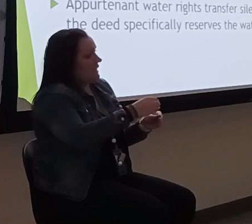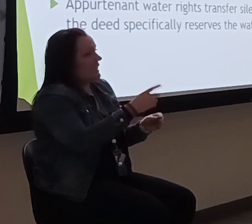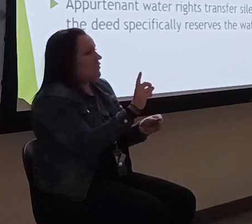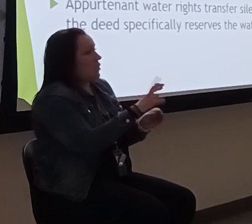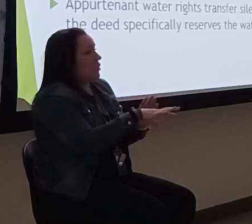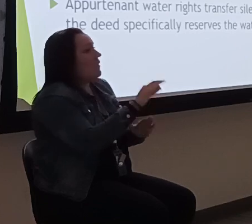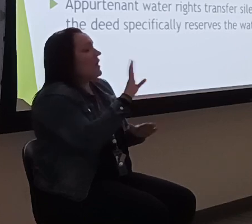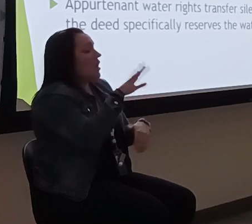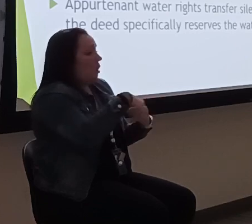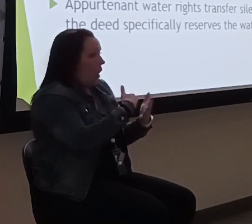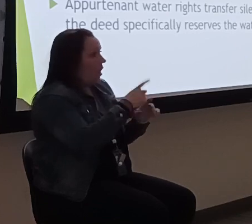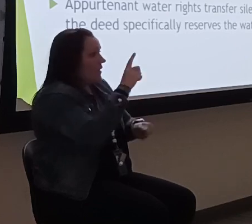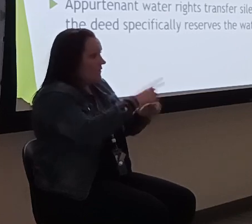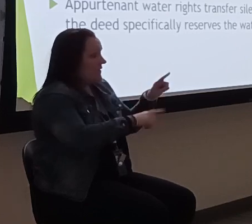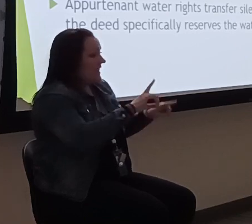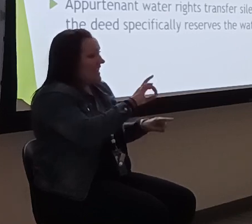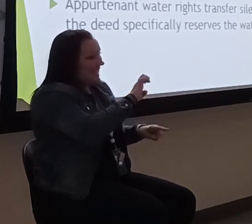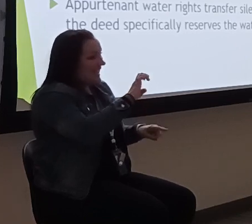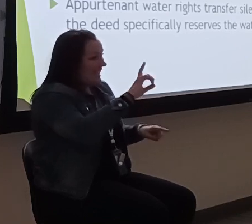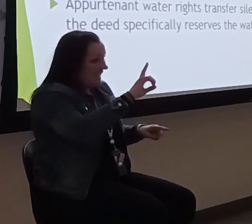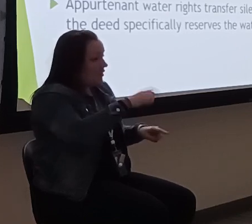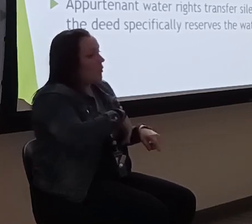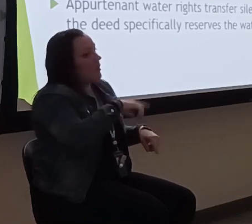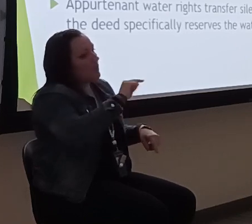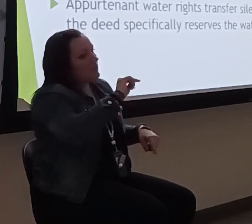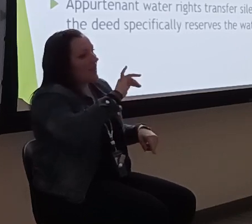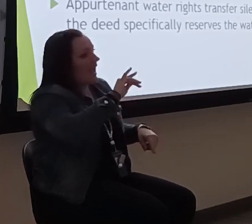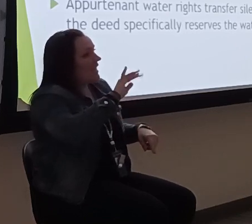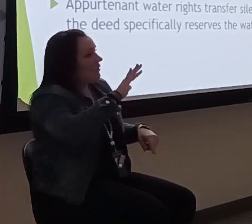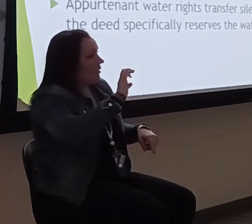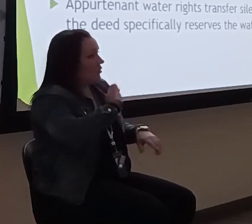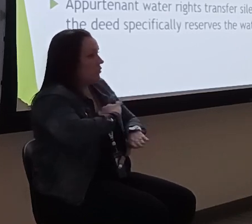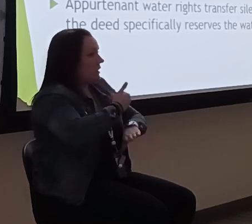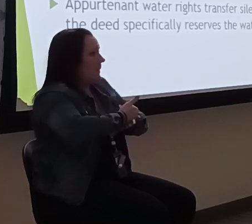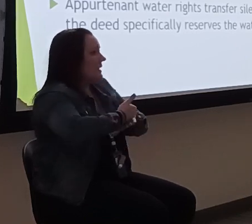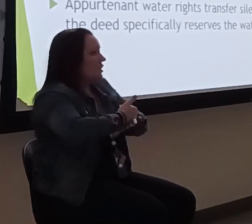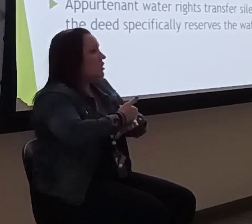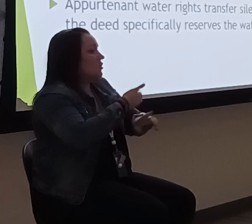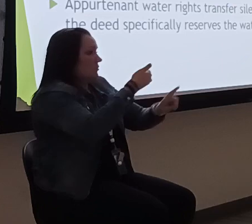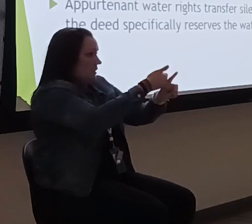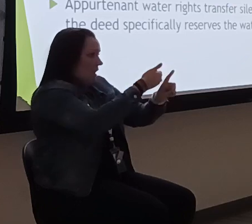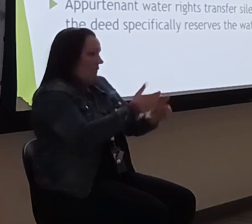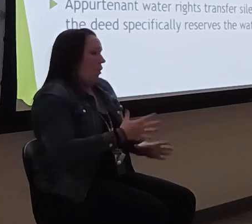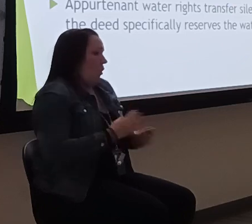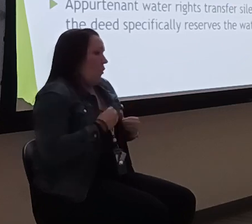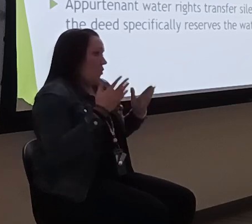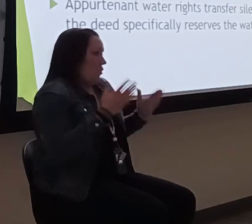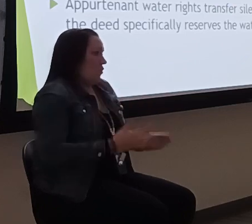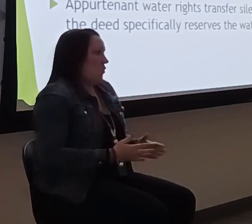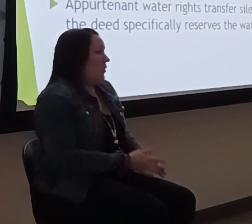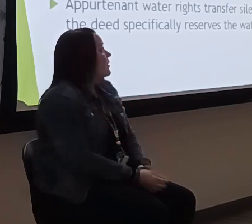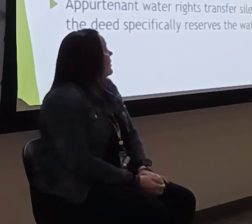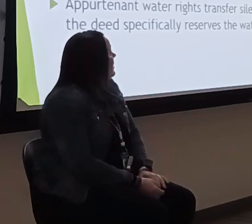the deeds or the chain of title to establish you as an owner.